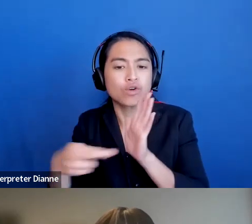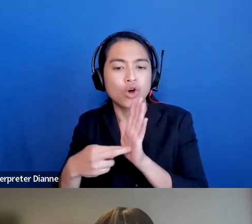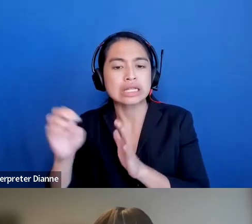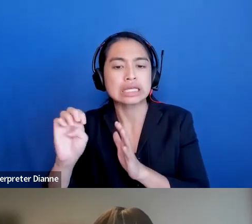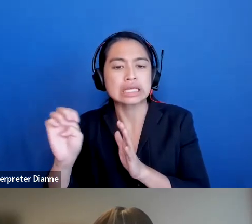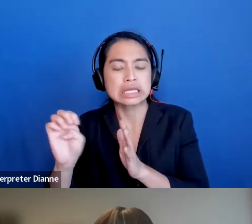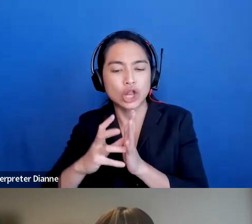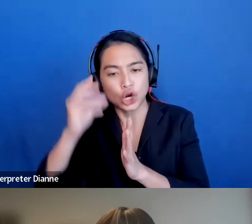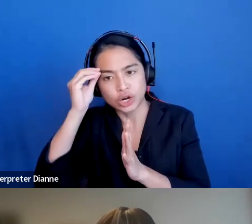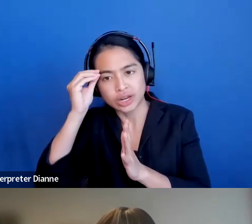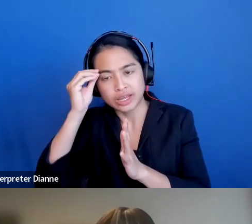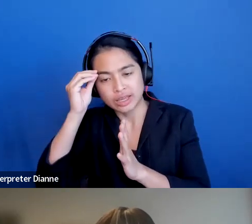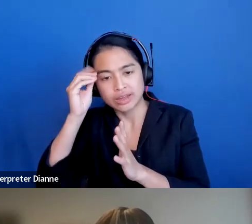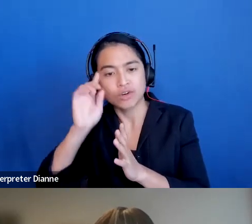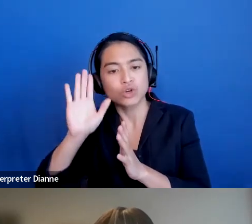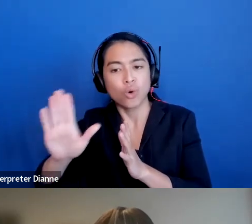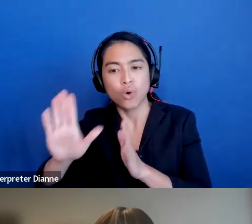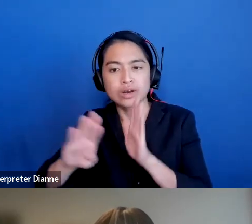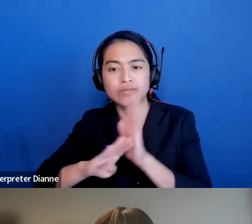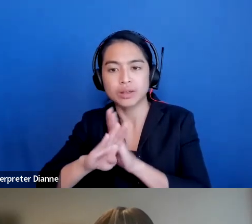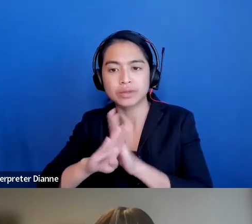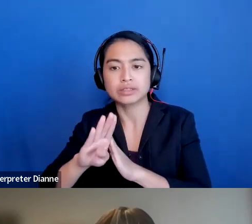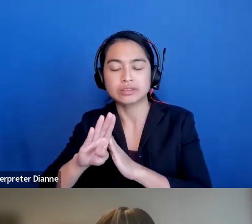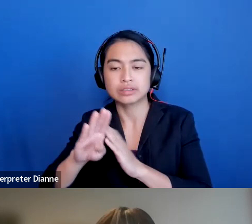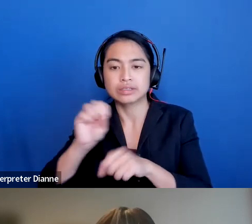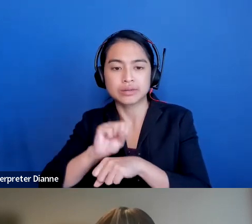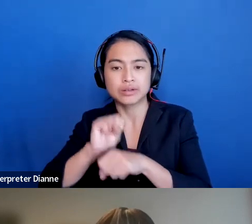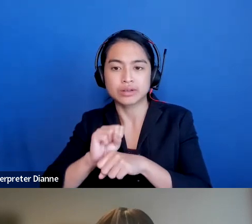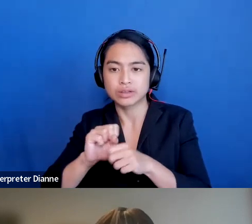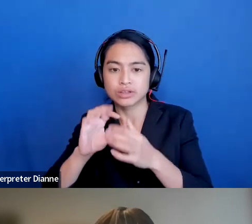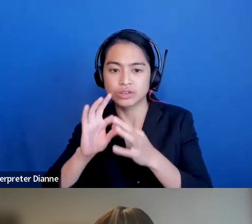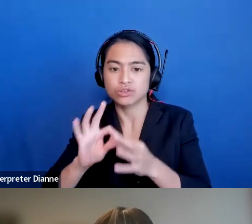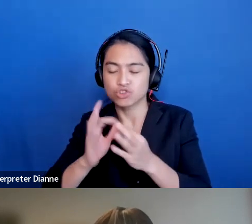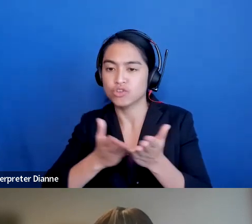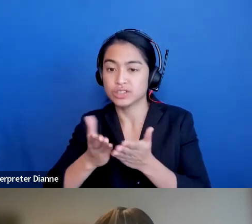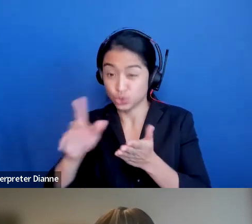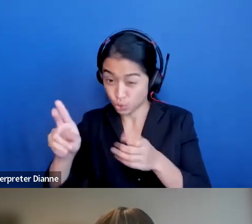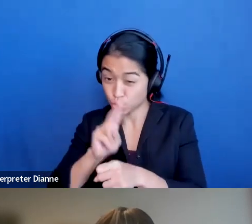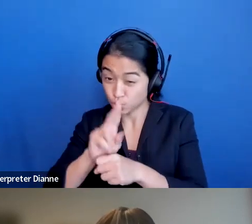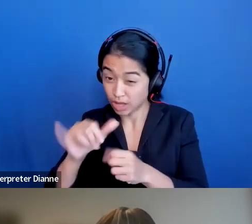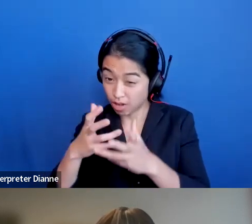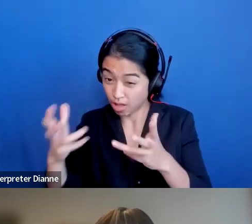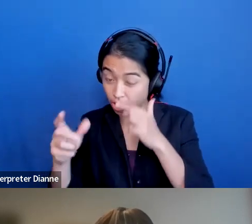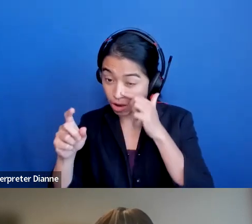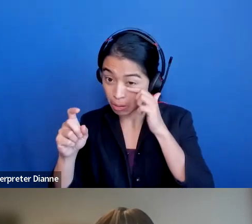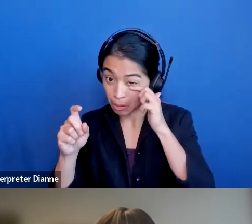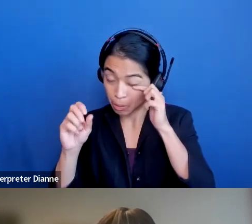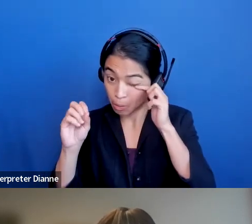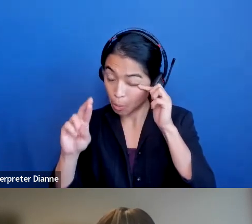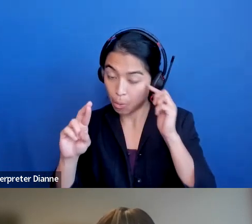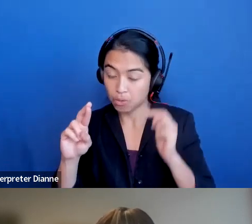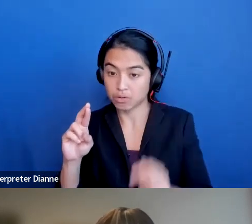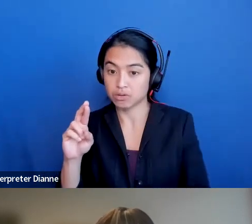play in y'all's developing employment services? Do you use it as very often, or is that